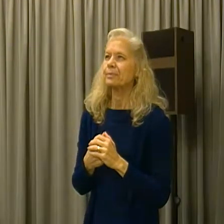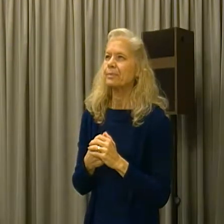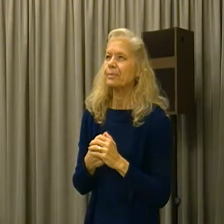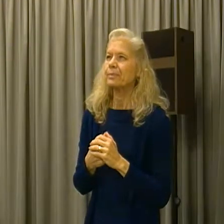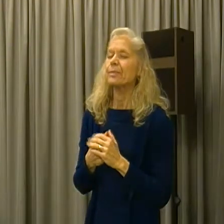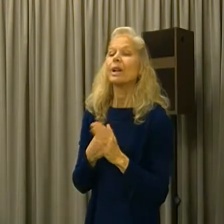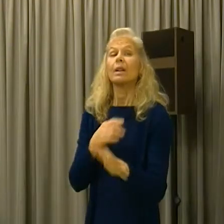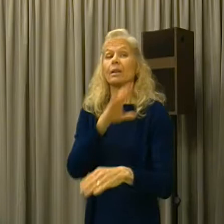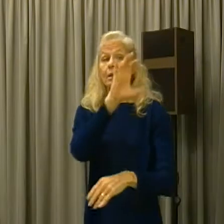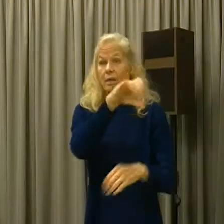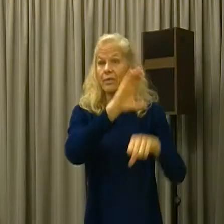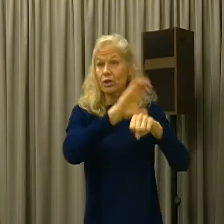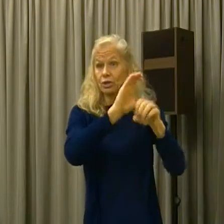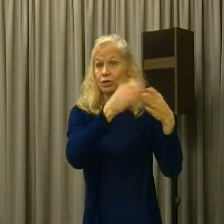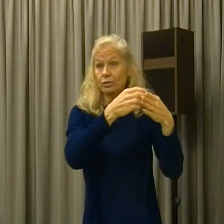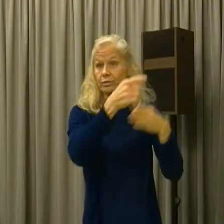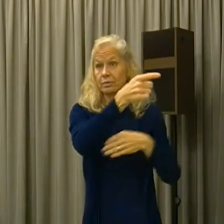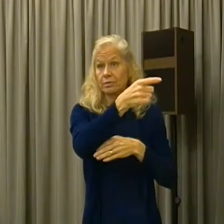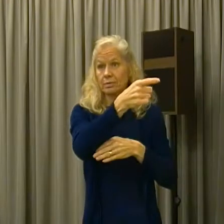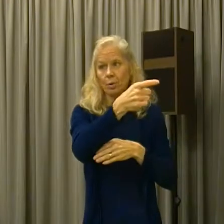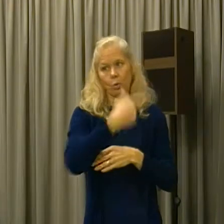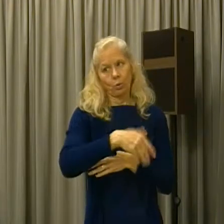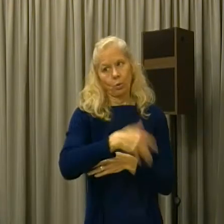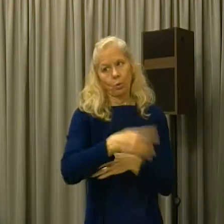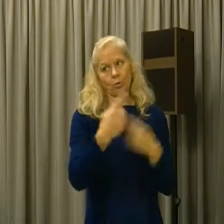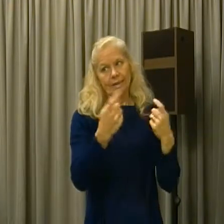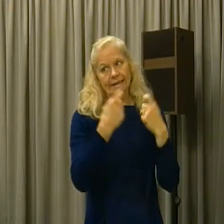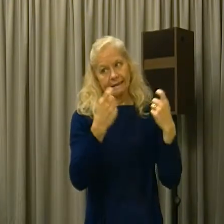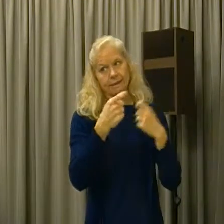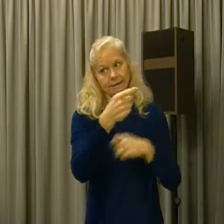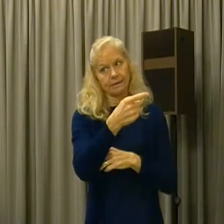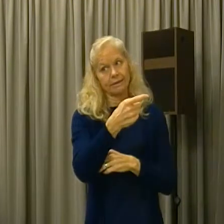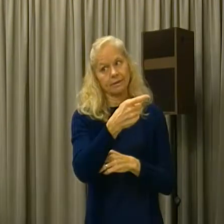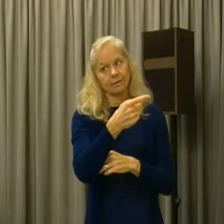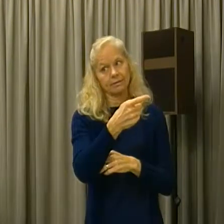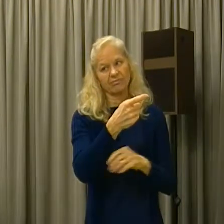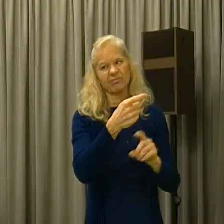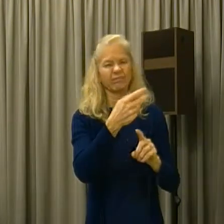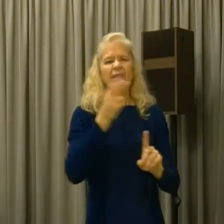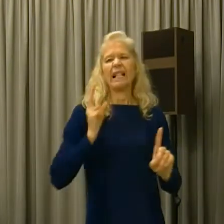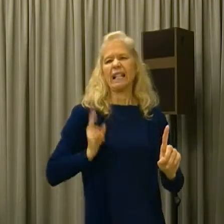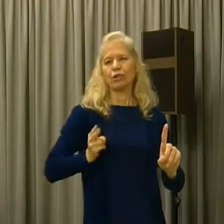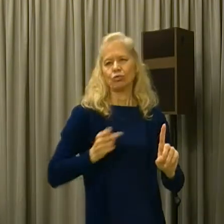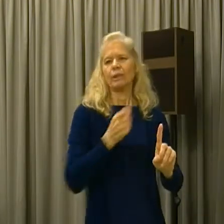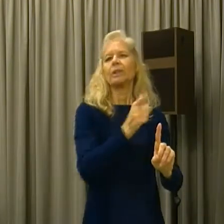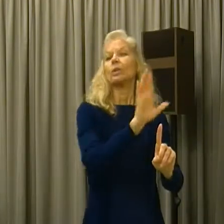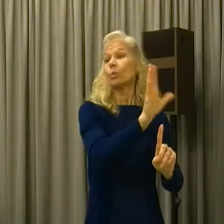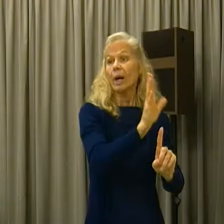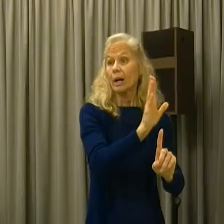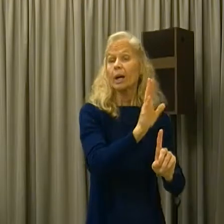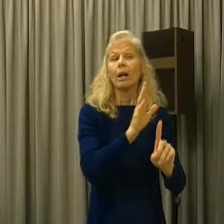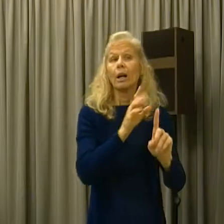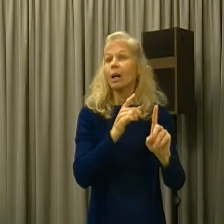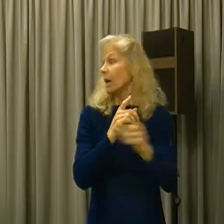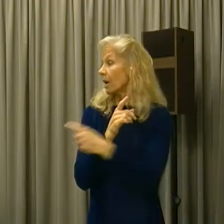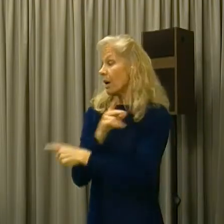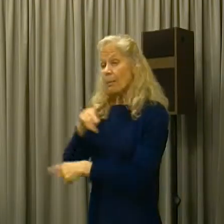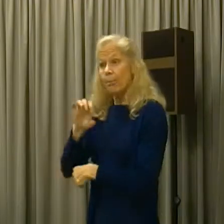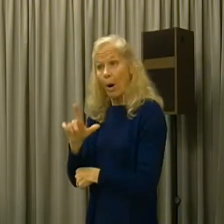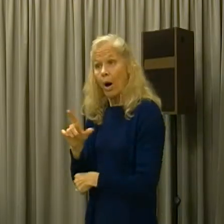Corinth had some problems. Paul wrote to them, and you know what? They were doing well. They corrected a lot of them.